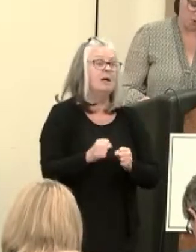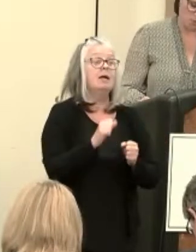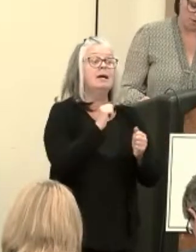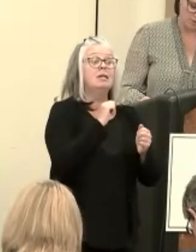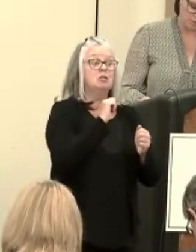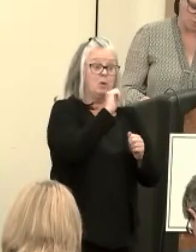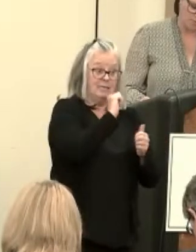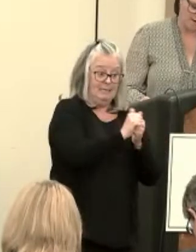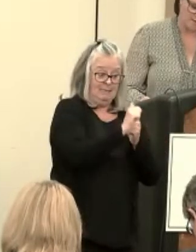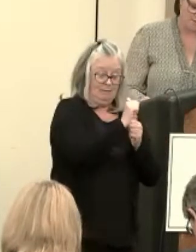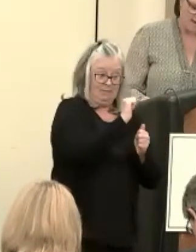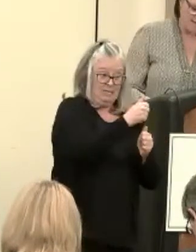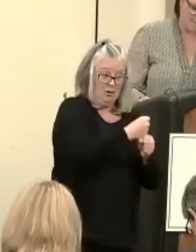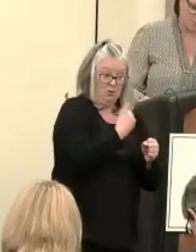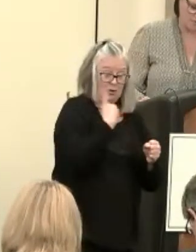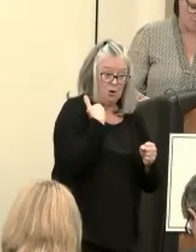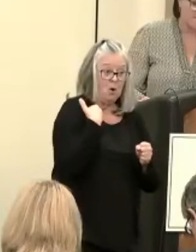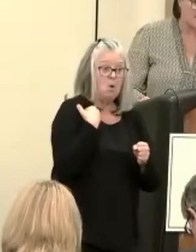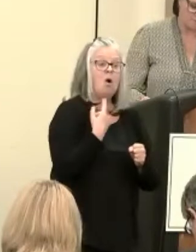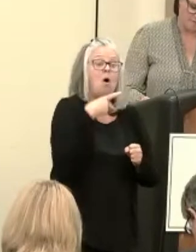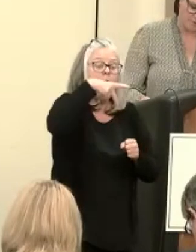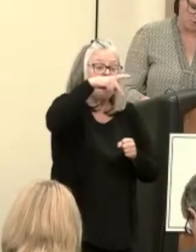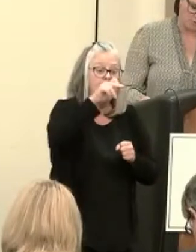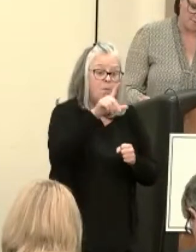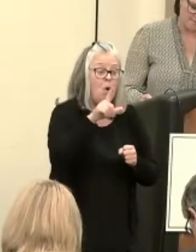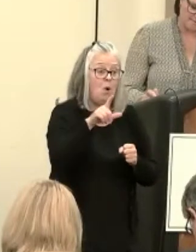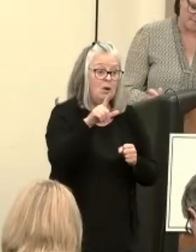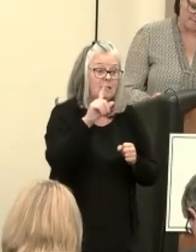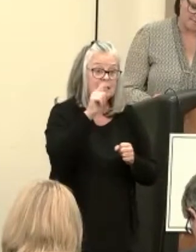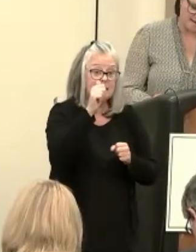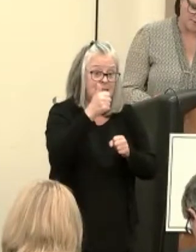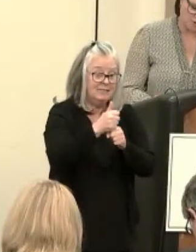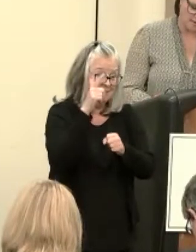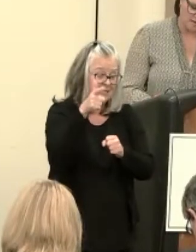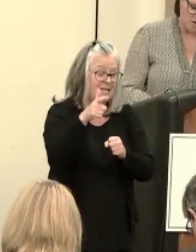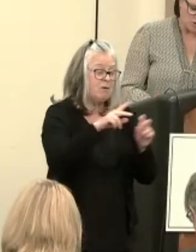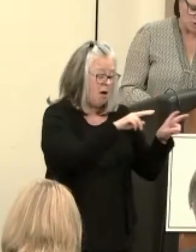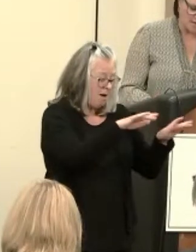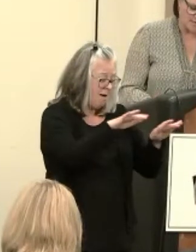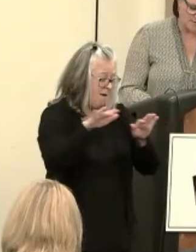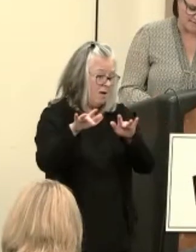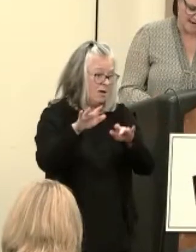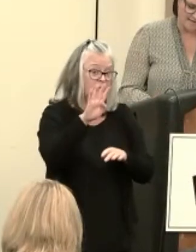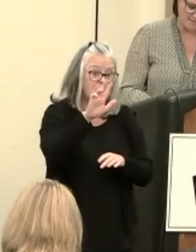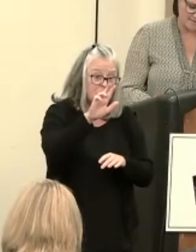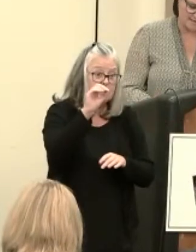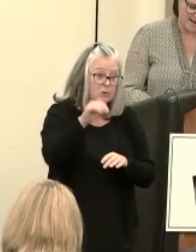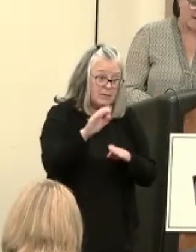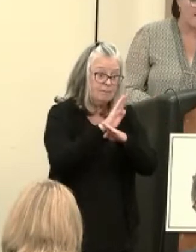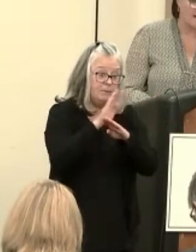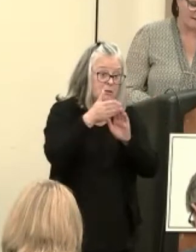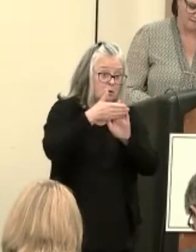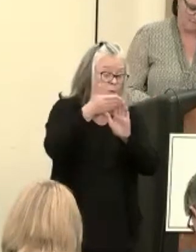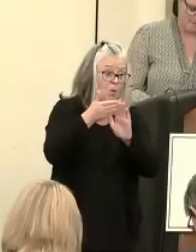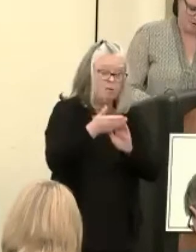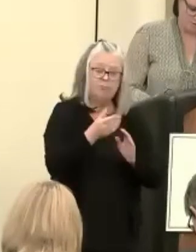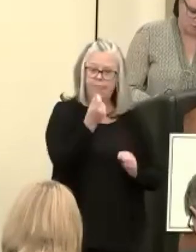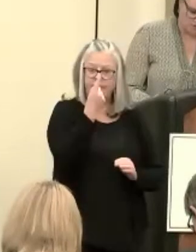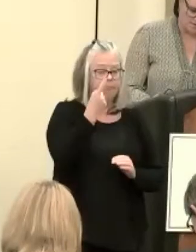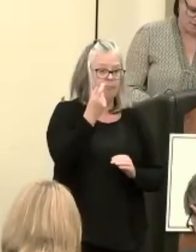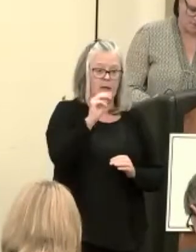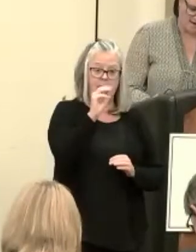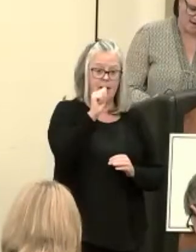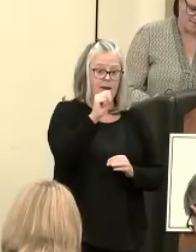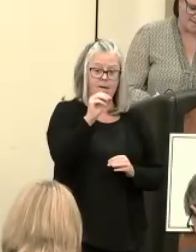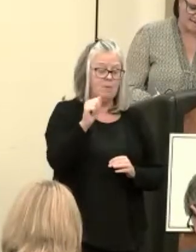2023 Probe Research poll found that 40% of people who run businesses in Manitoba do not understand the AMA, nor